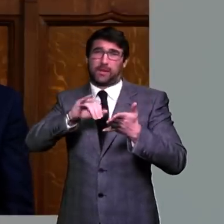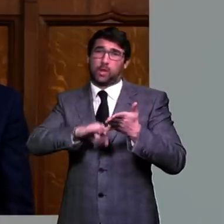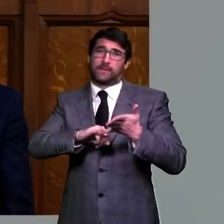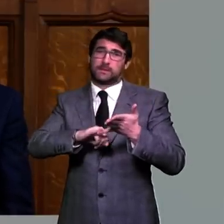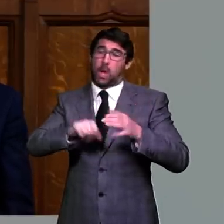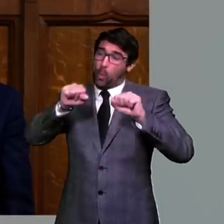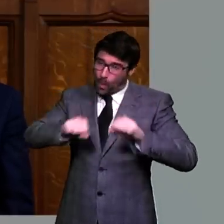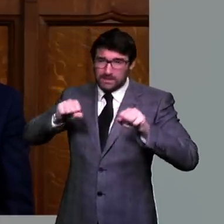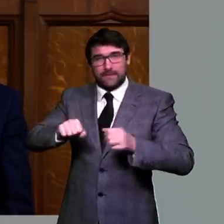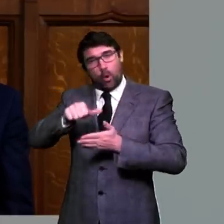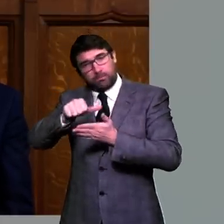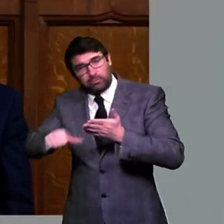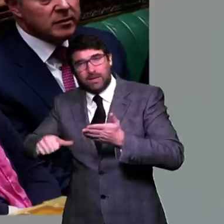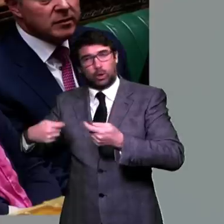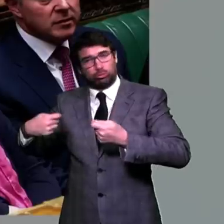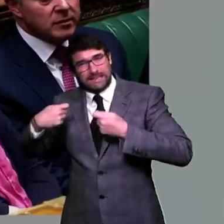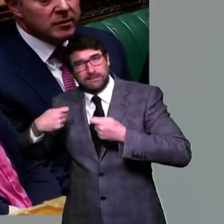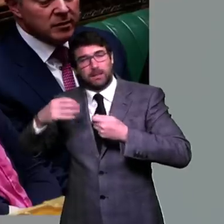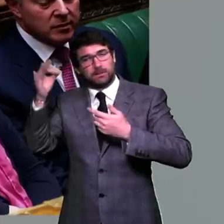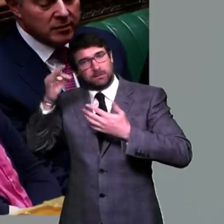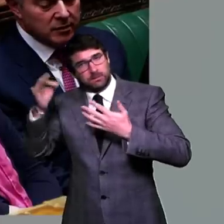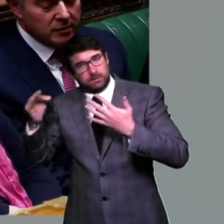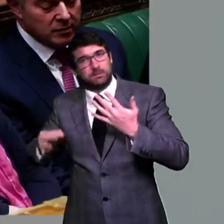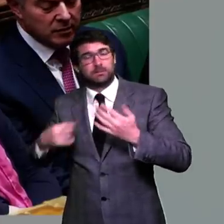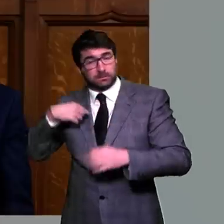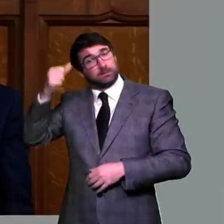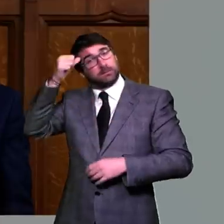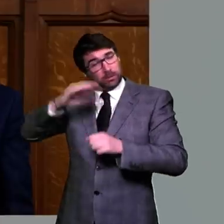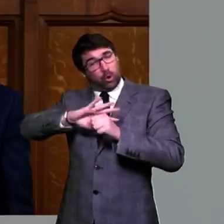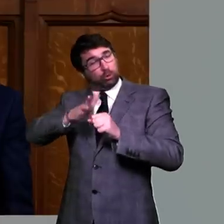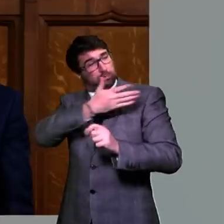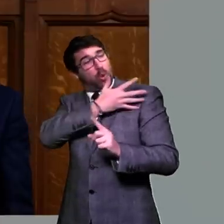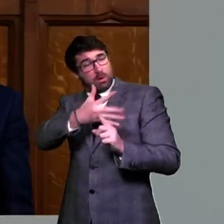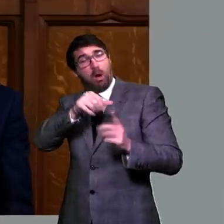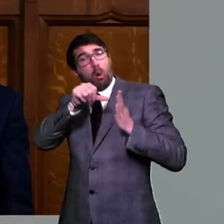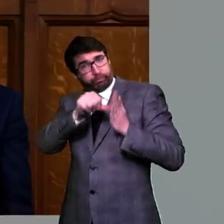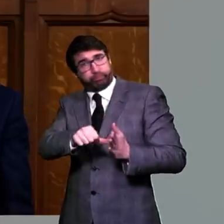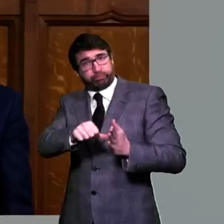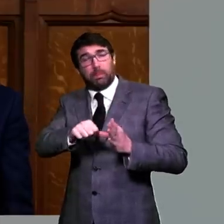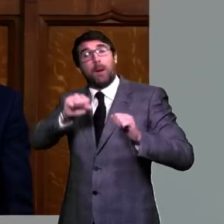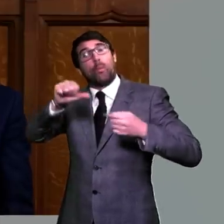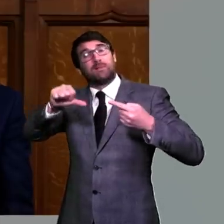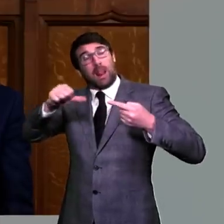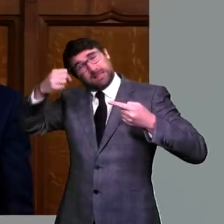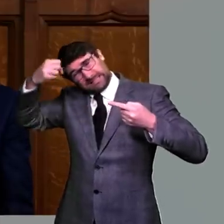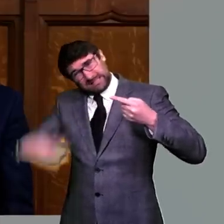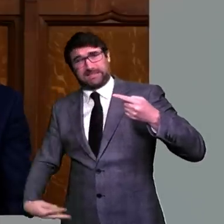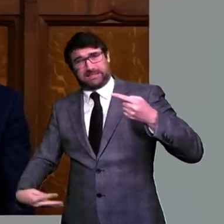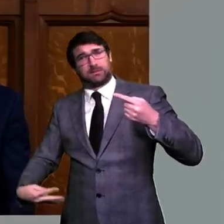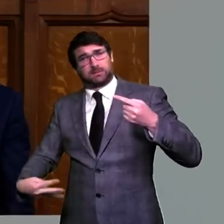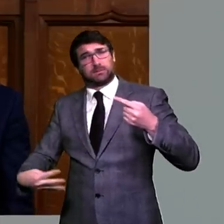the backlogs. Can the Prime Minister reassure me that the government is committed to the series of elective hubs that we've